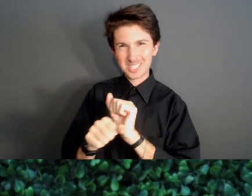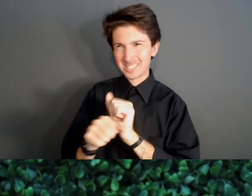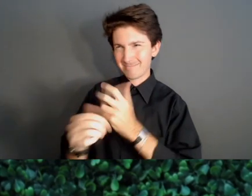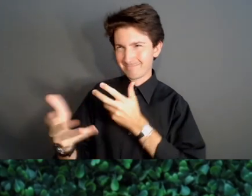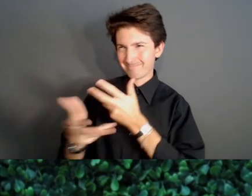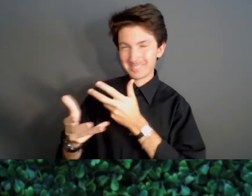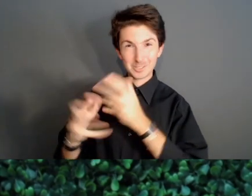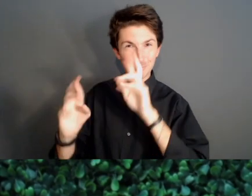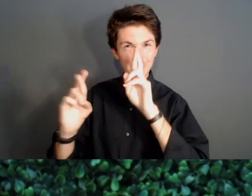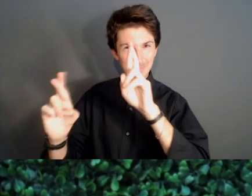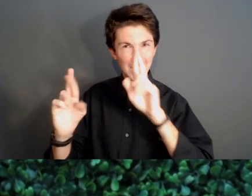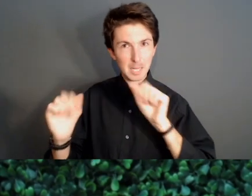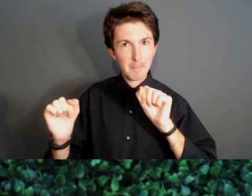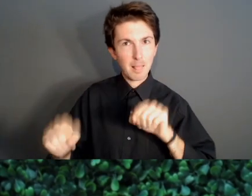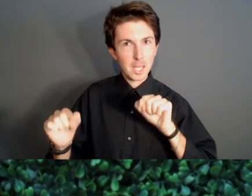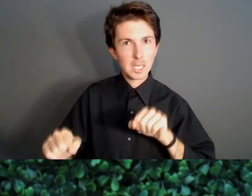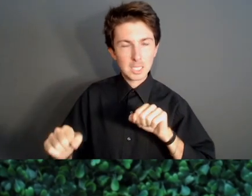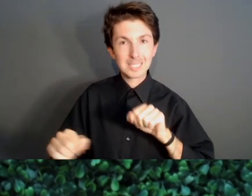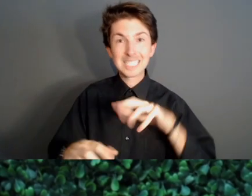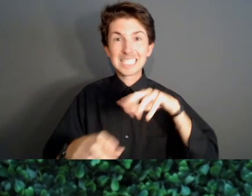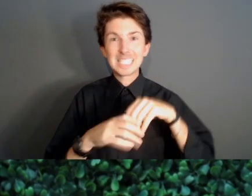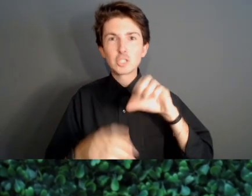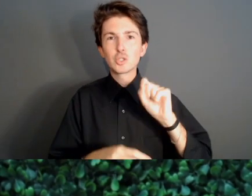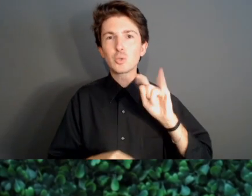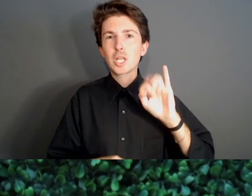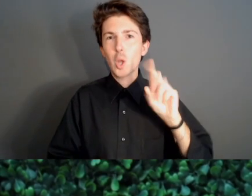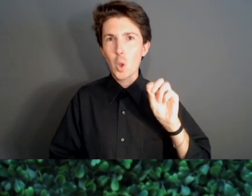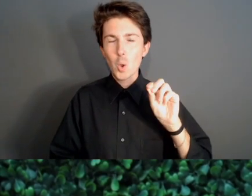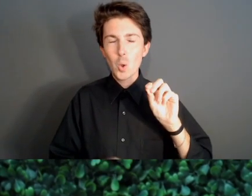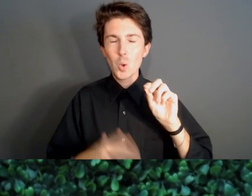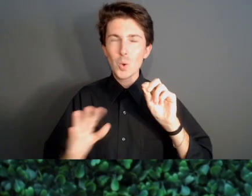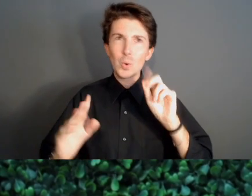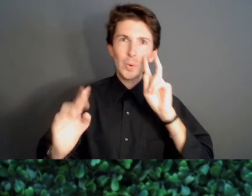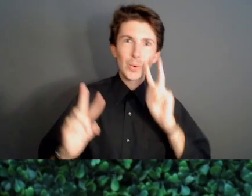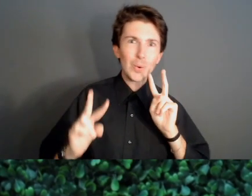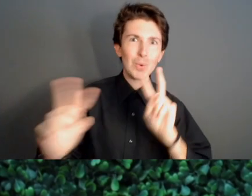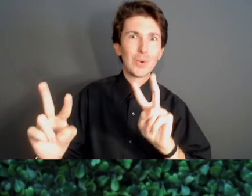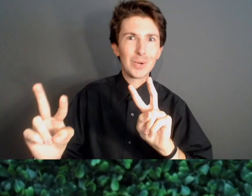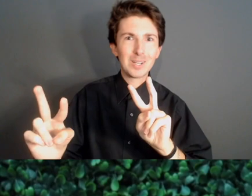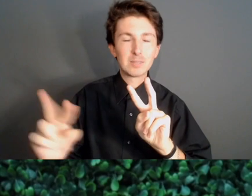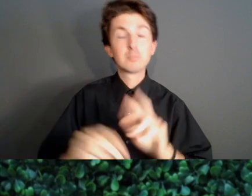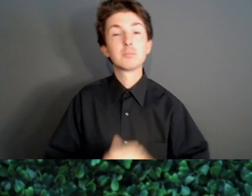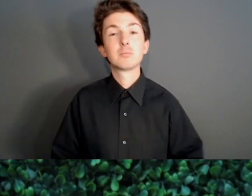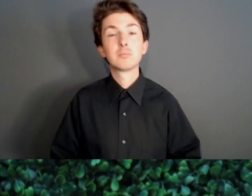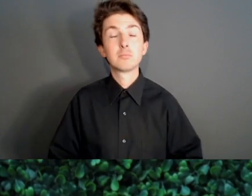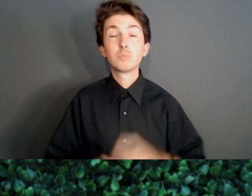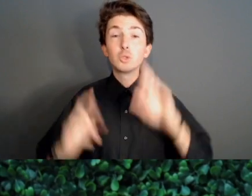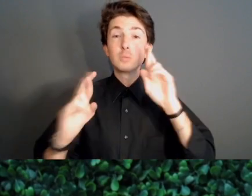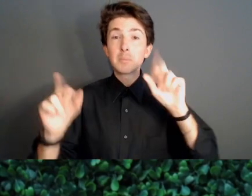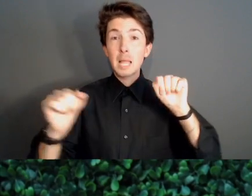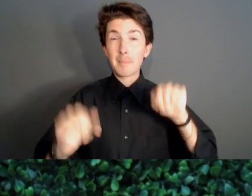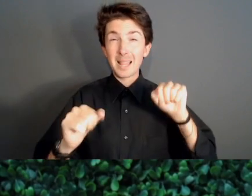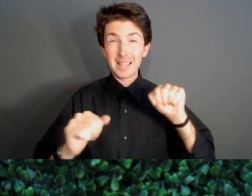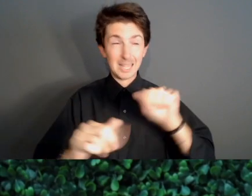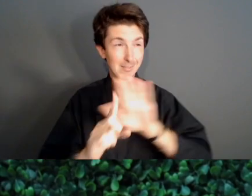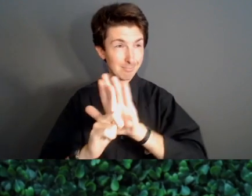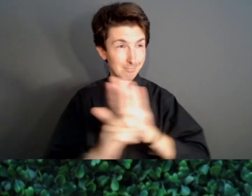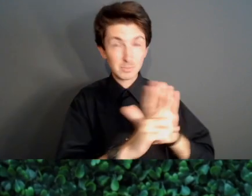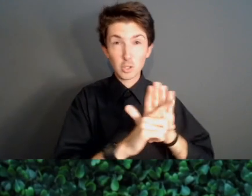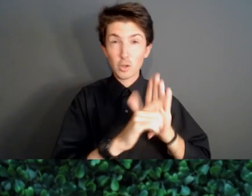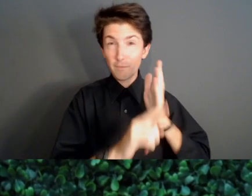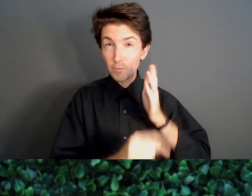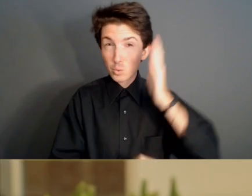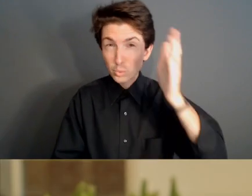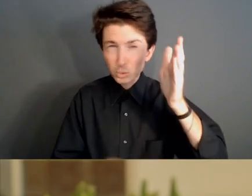in studios. I see RespectAbility's future as just one of the biggest change makers for the